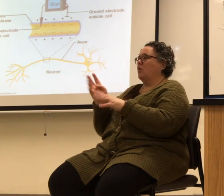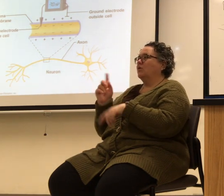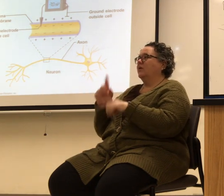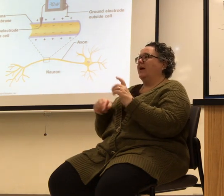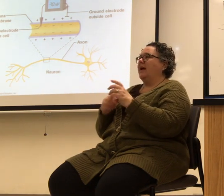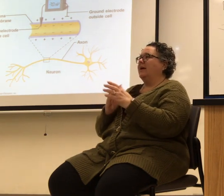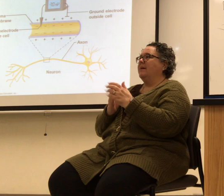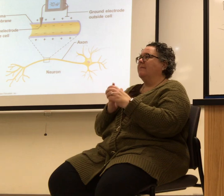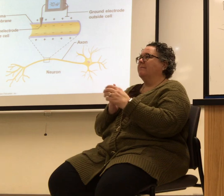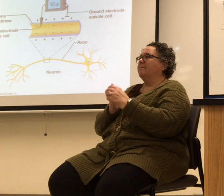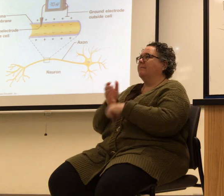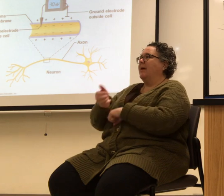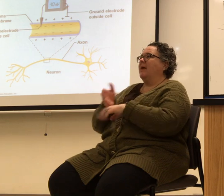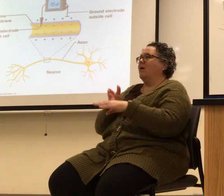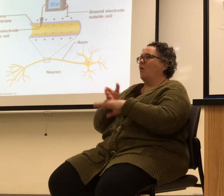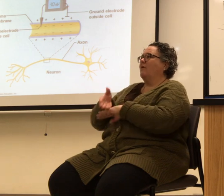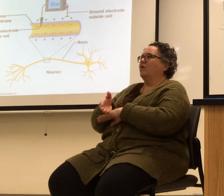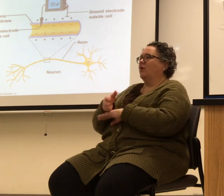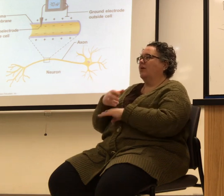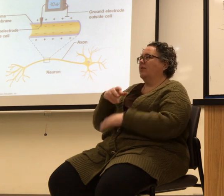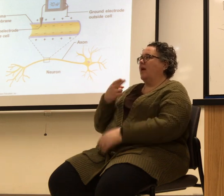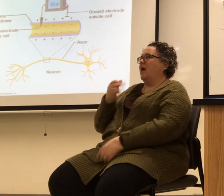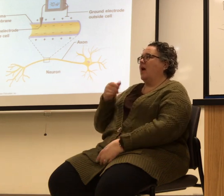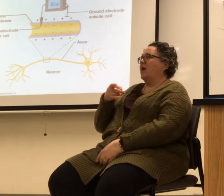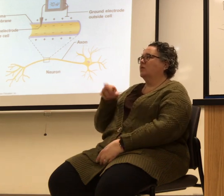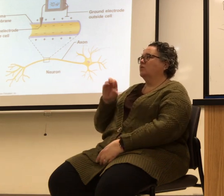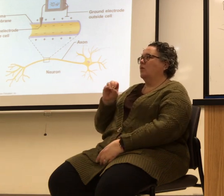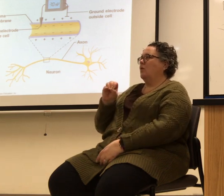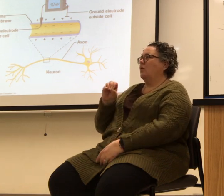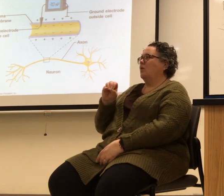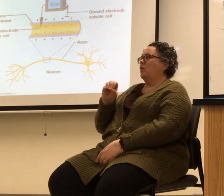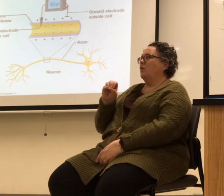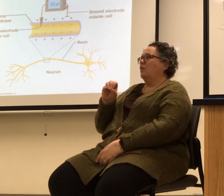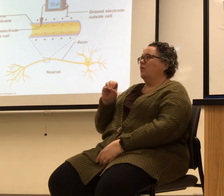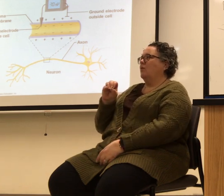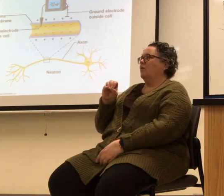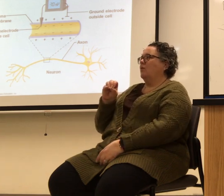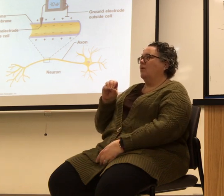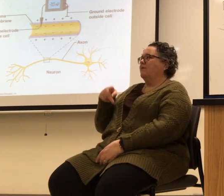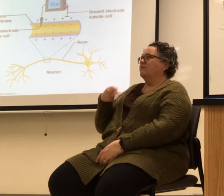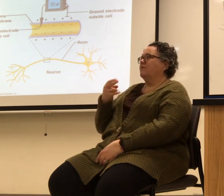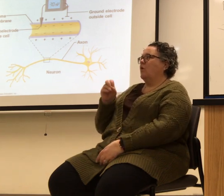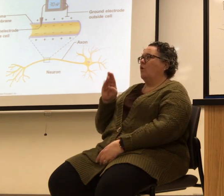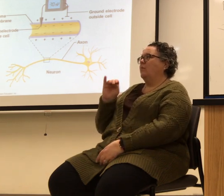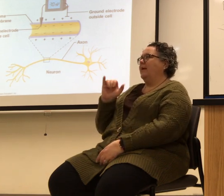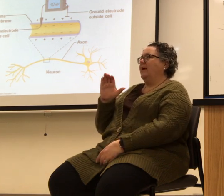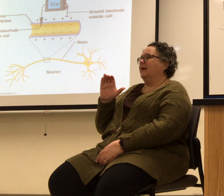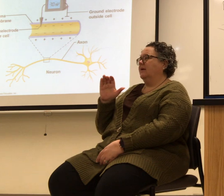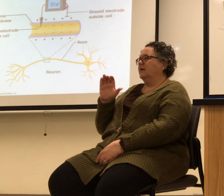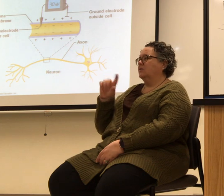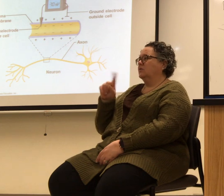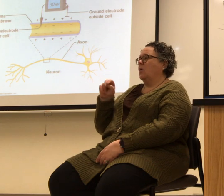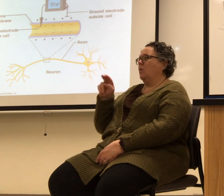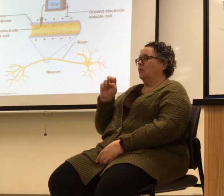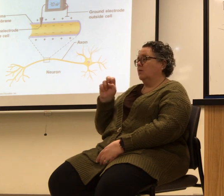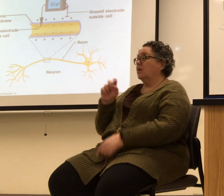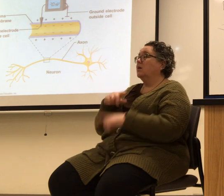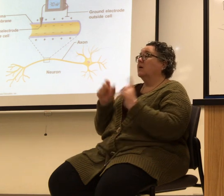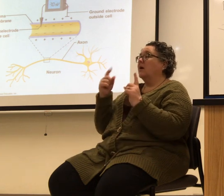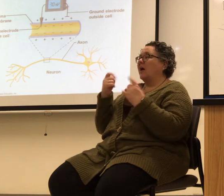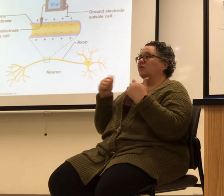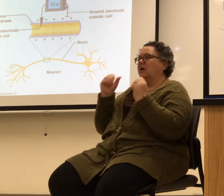past the hydrophobic zone. I think I tried to teach that in chapter 3. So that concept is important here, you know. Unless you